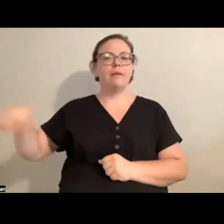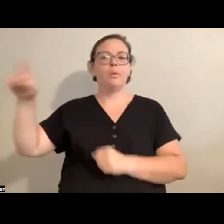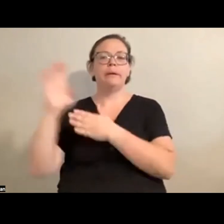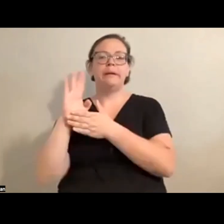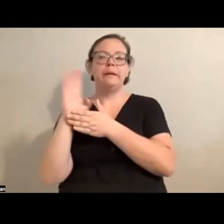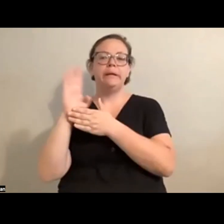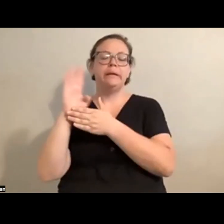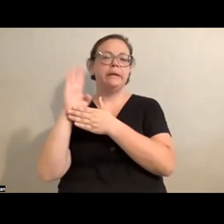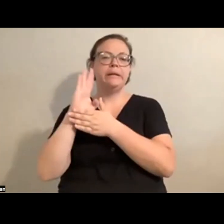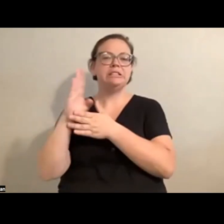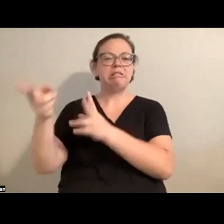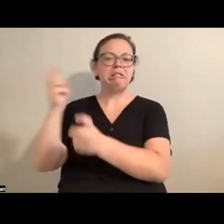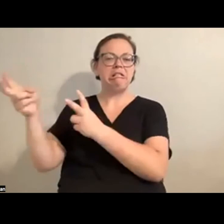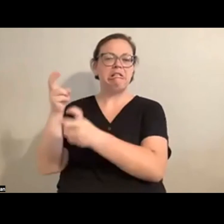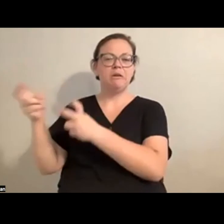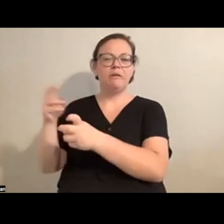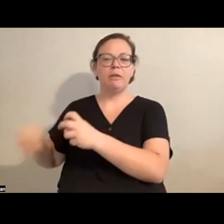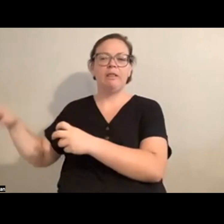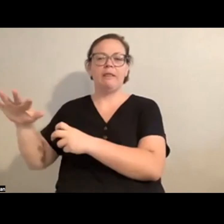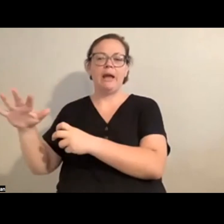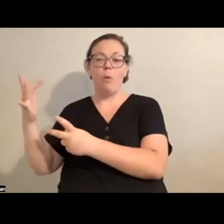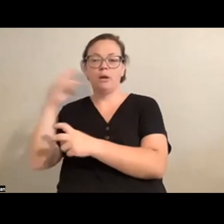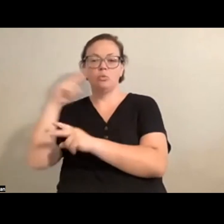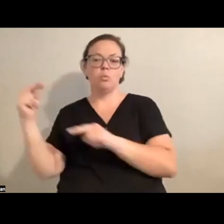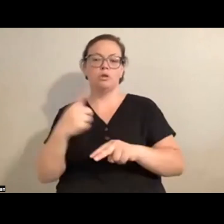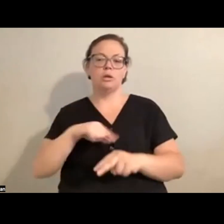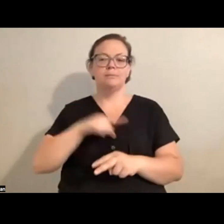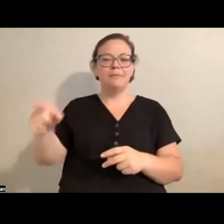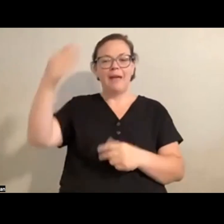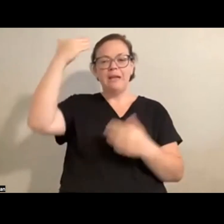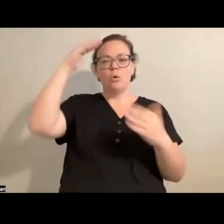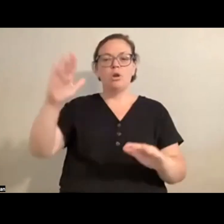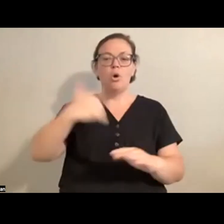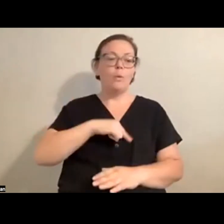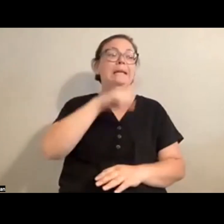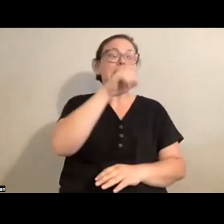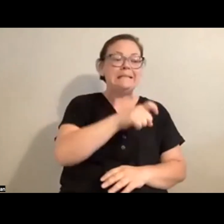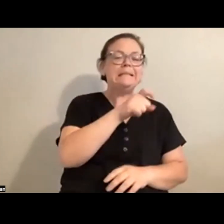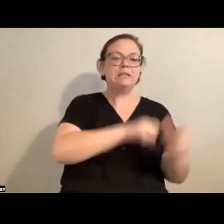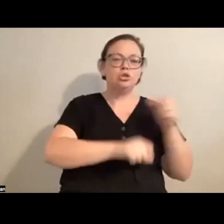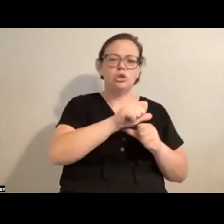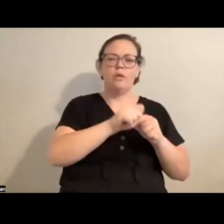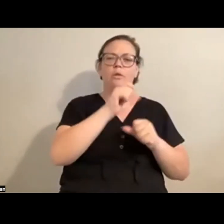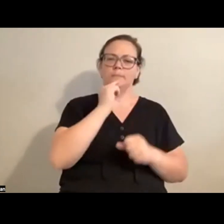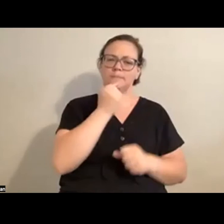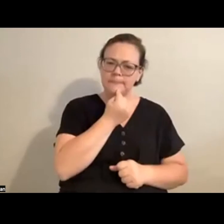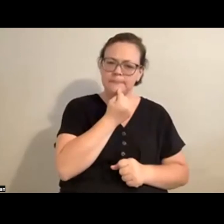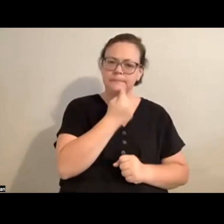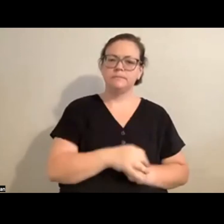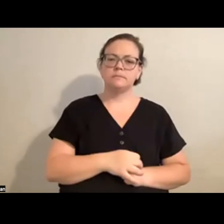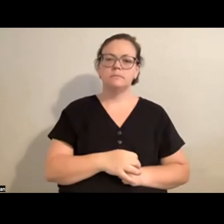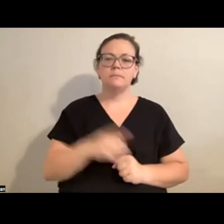busy looting the land to watch us. They don't know we need each other critically.